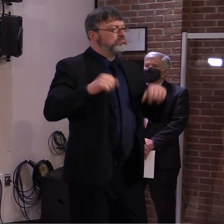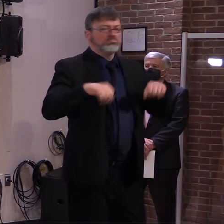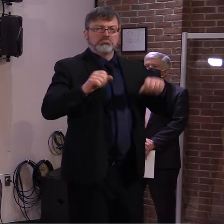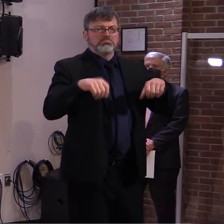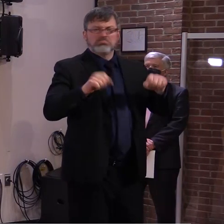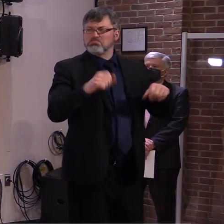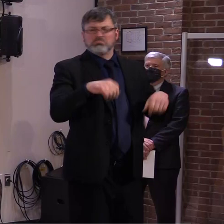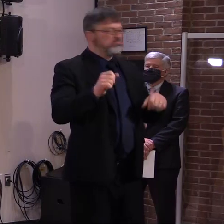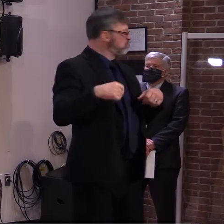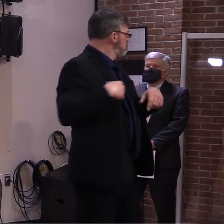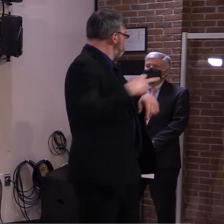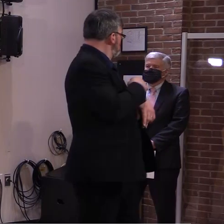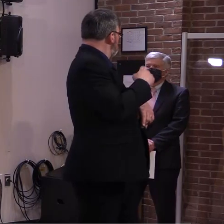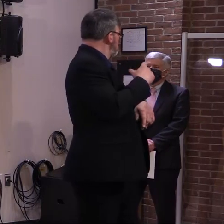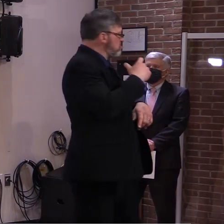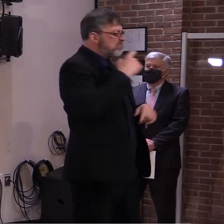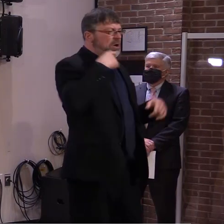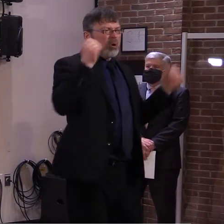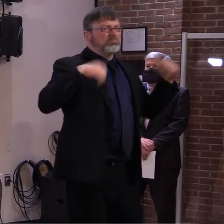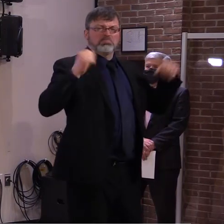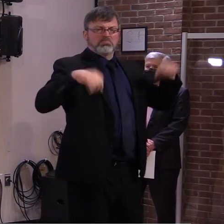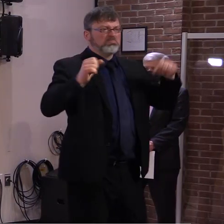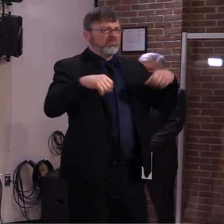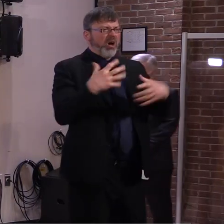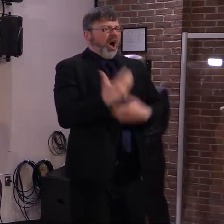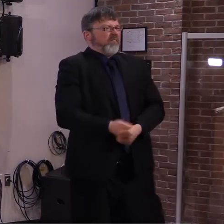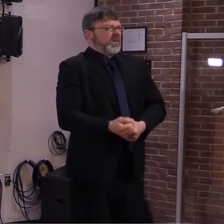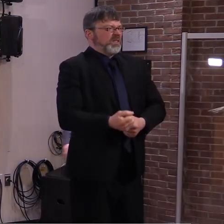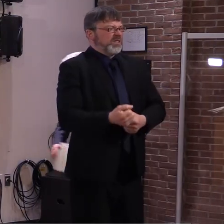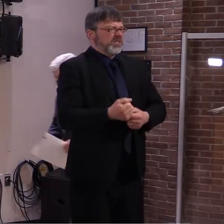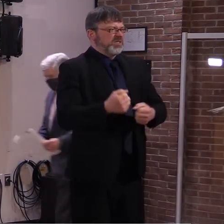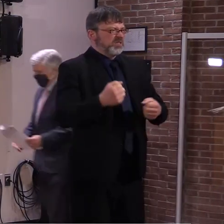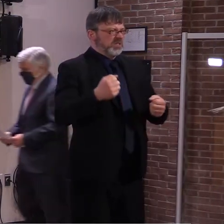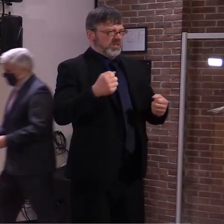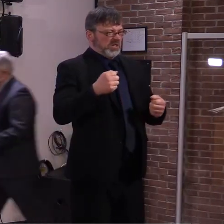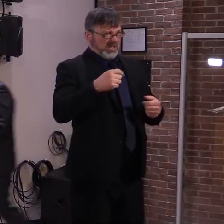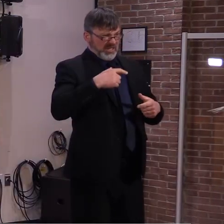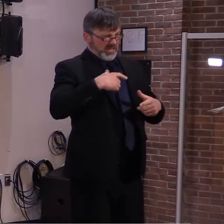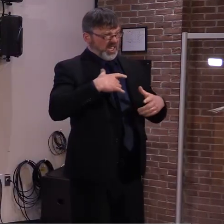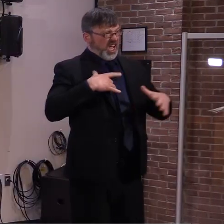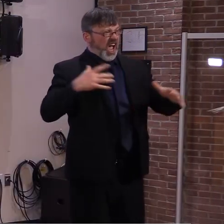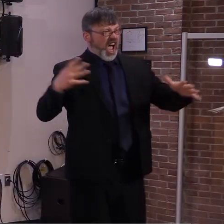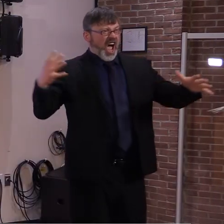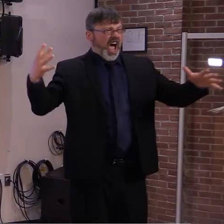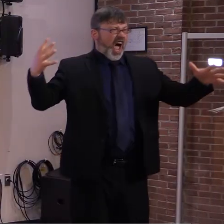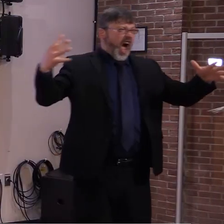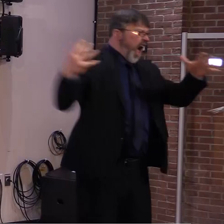the 60 to 70 or 50 to 60, but I'll let Secretary Smith answer.